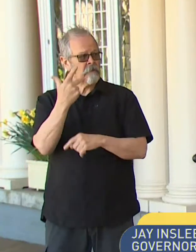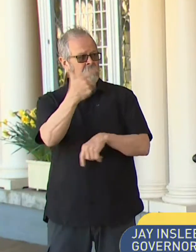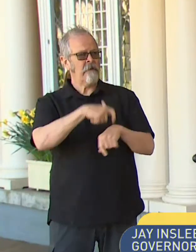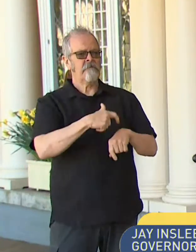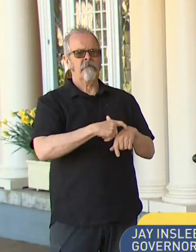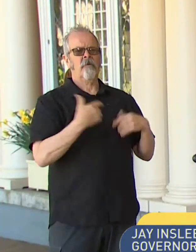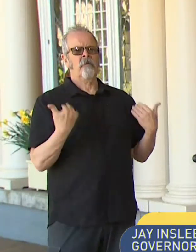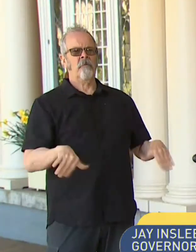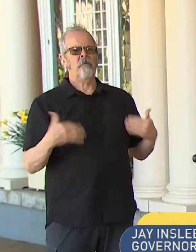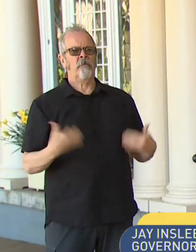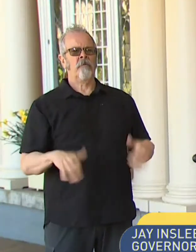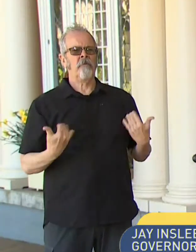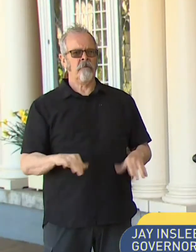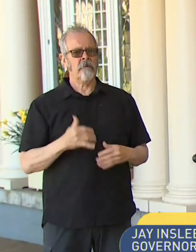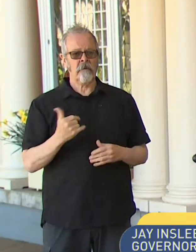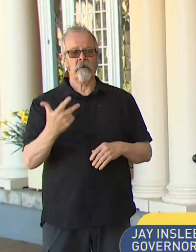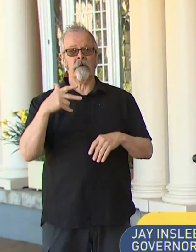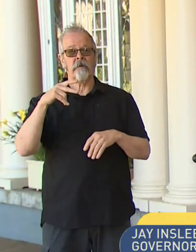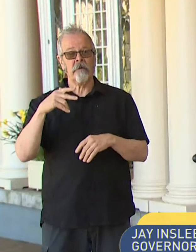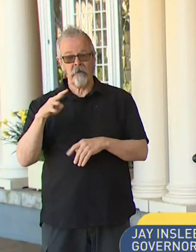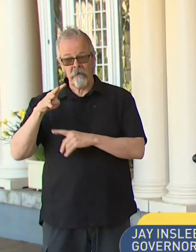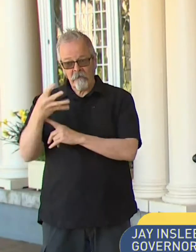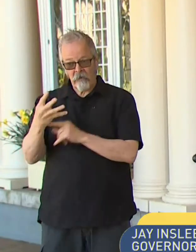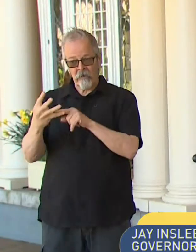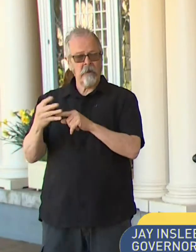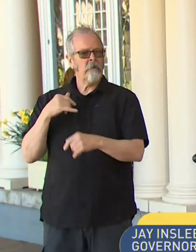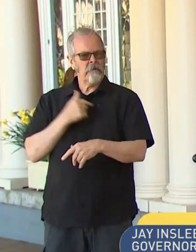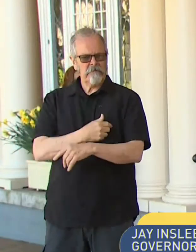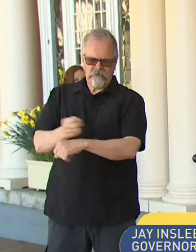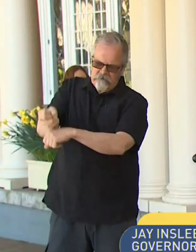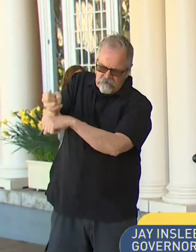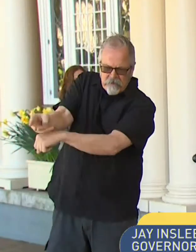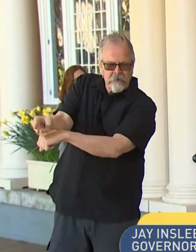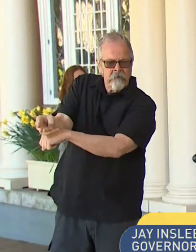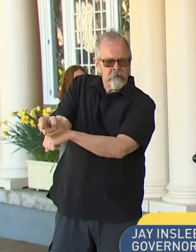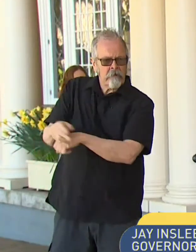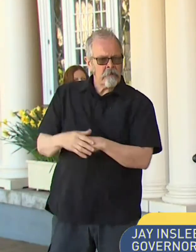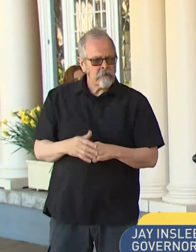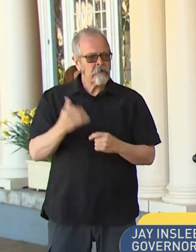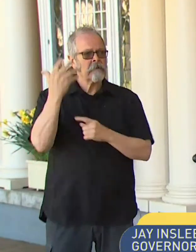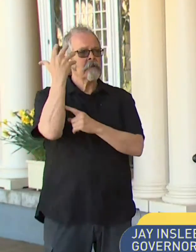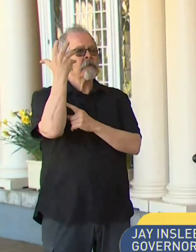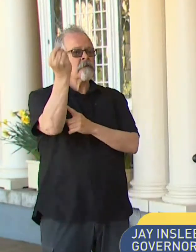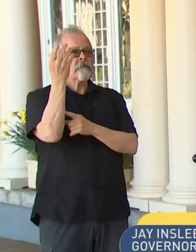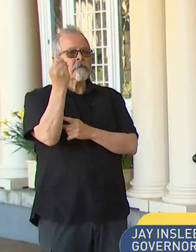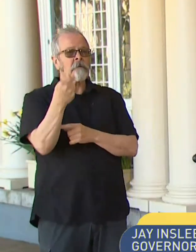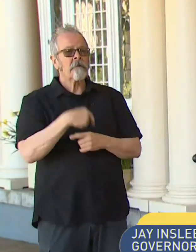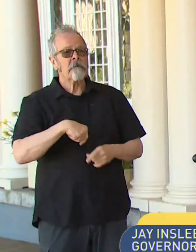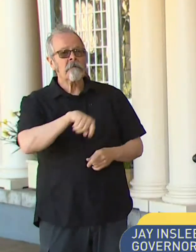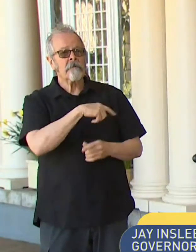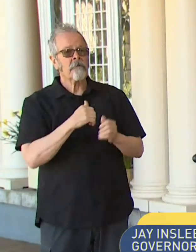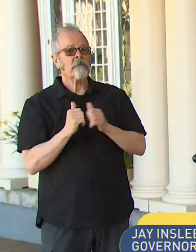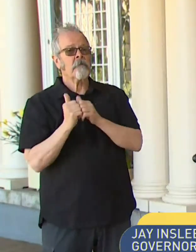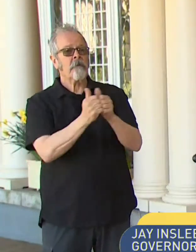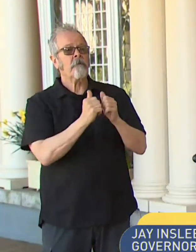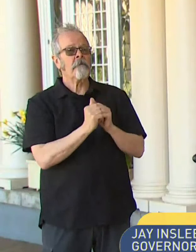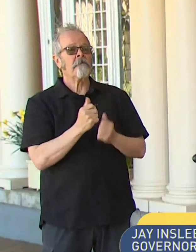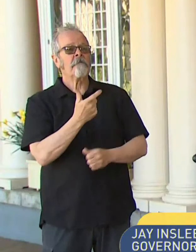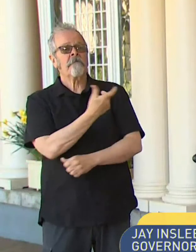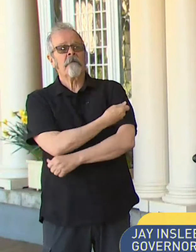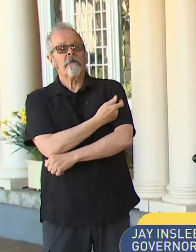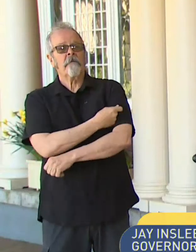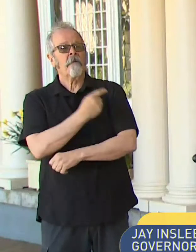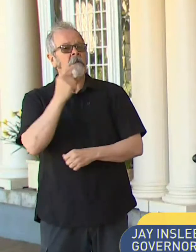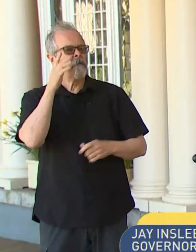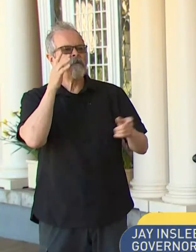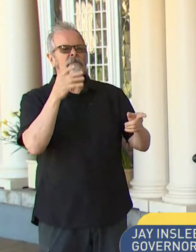time to knock it down a 4th occasion. So taking it outside, together with the vaccine, we think could be a knockout punch